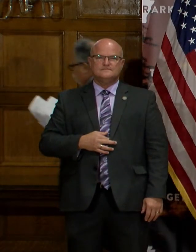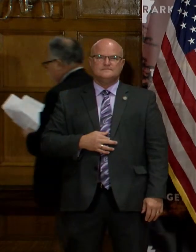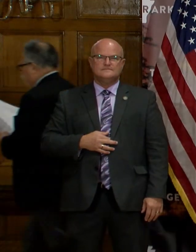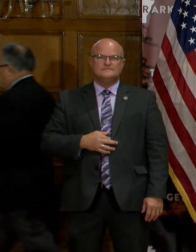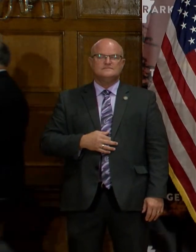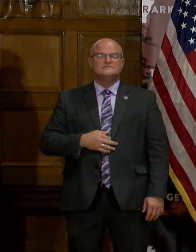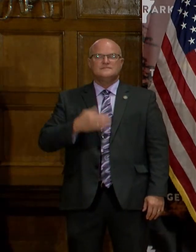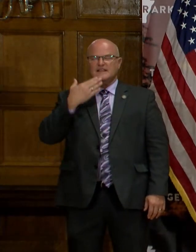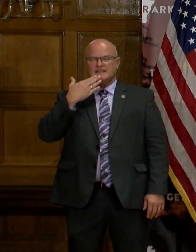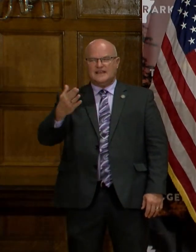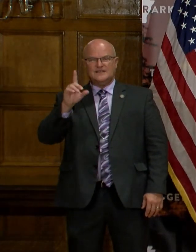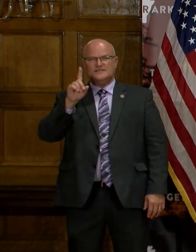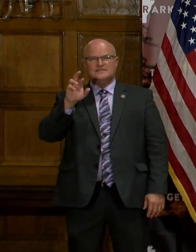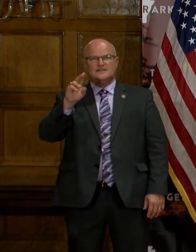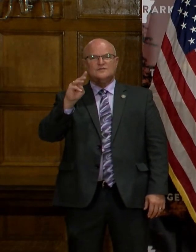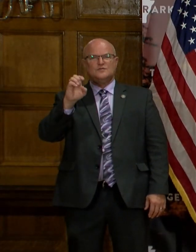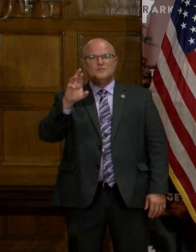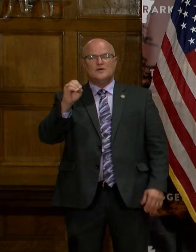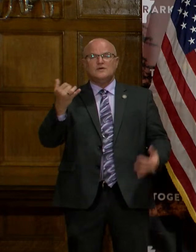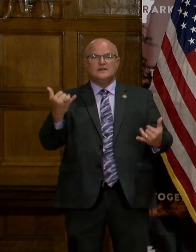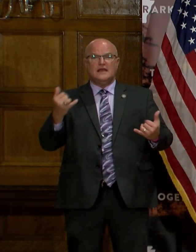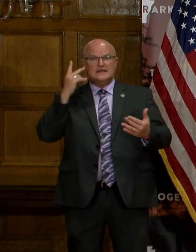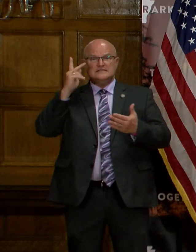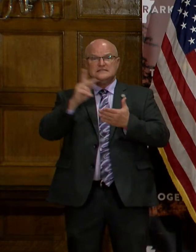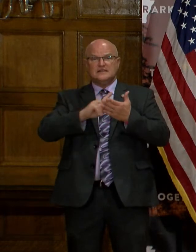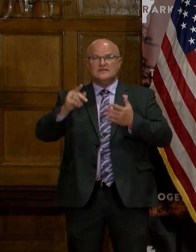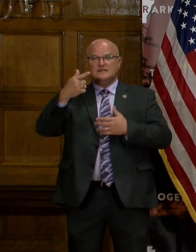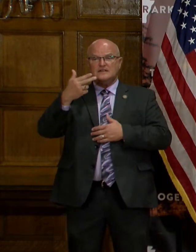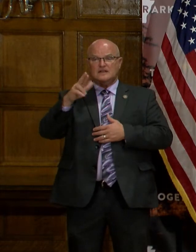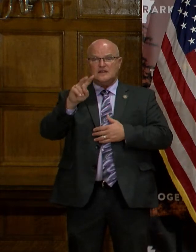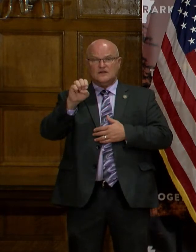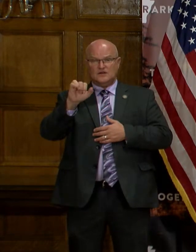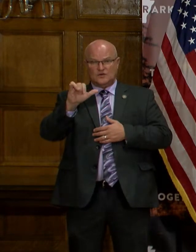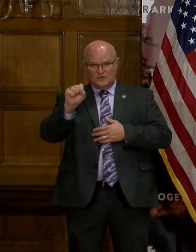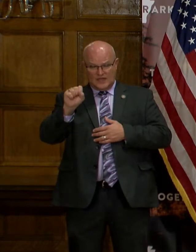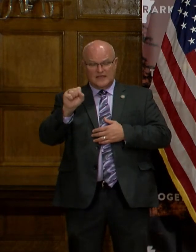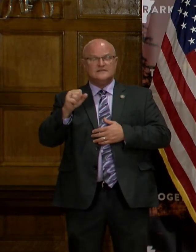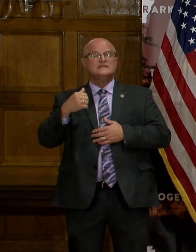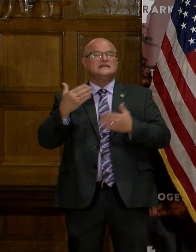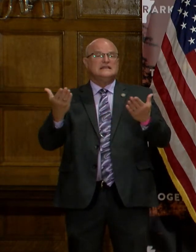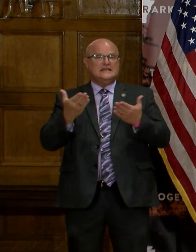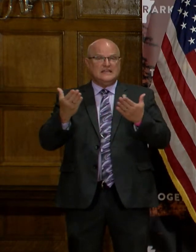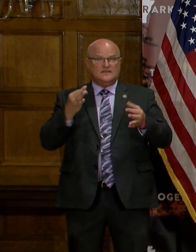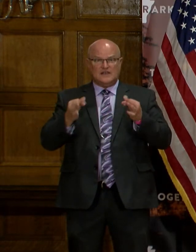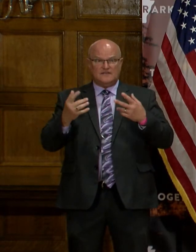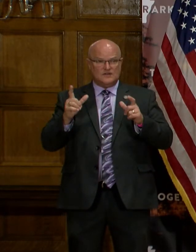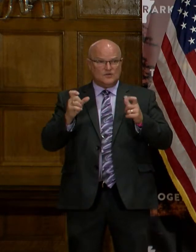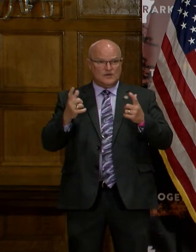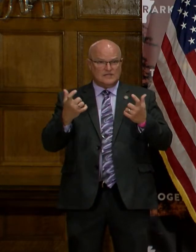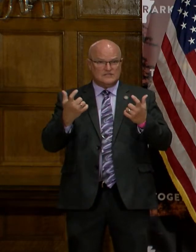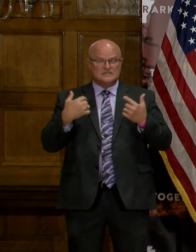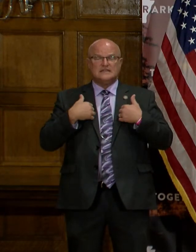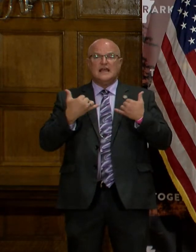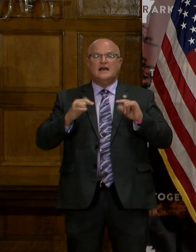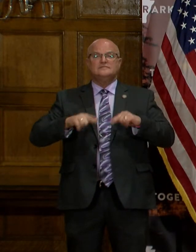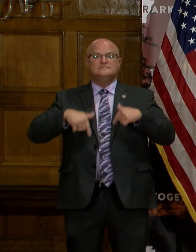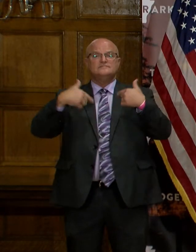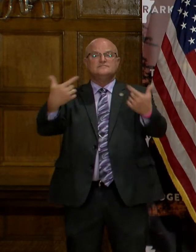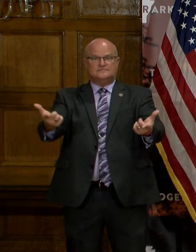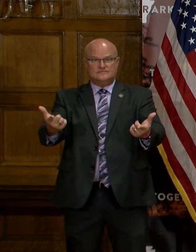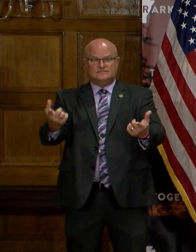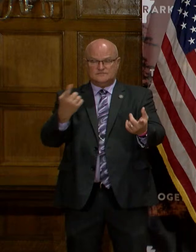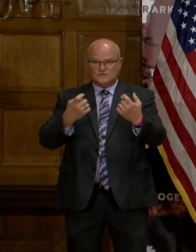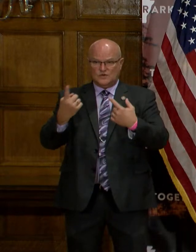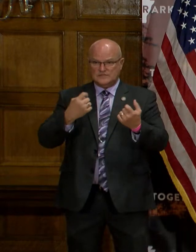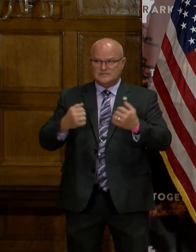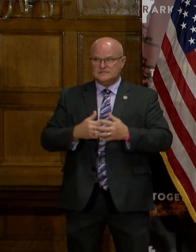Well said, Dr. Romero. With that, Secretary Gray is available for questions as well. He's here, but let me, with that, go ahead and turn